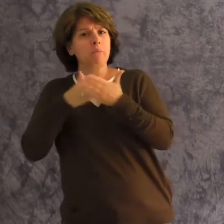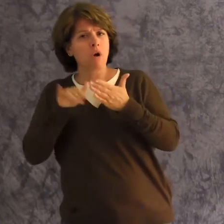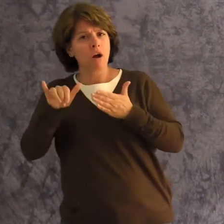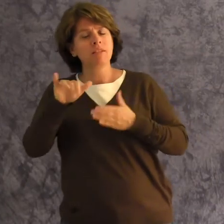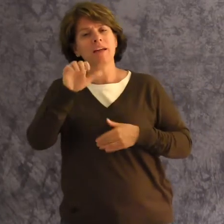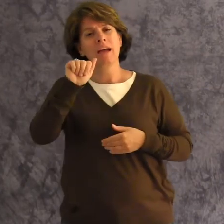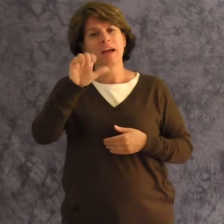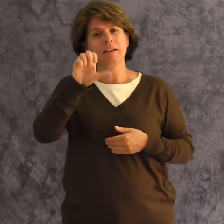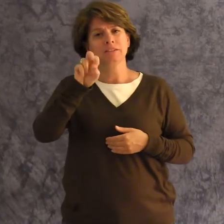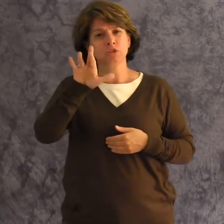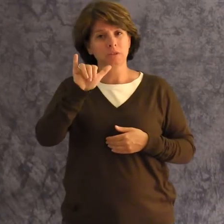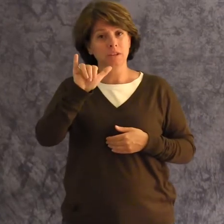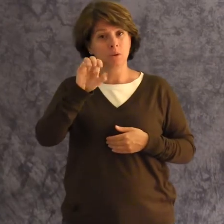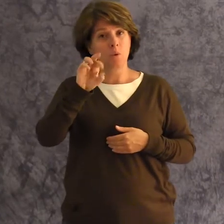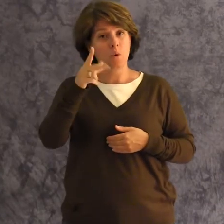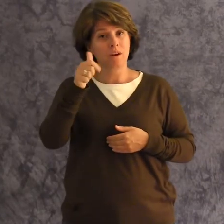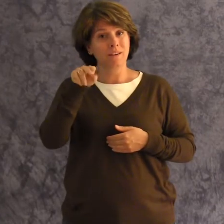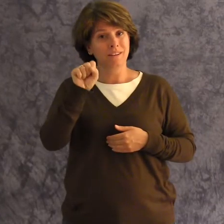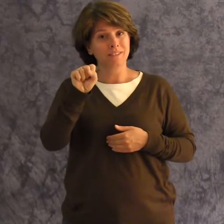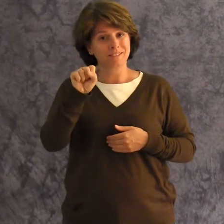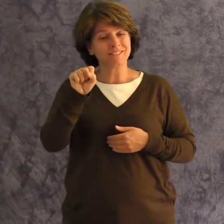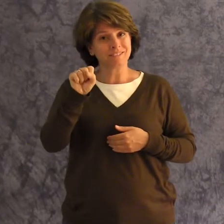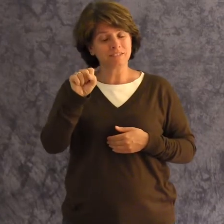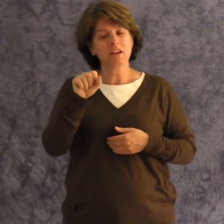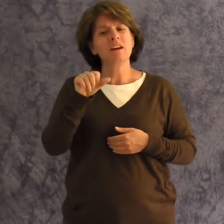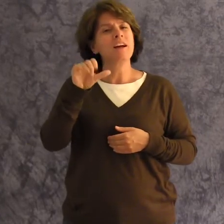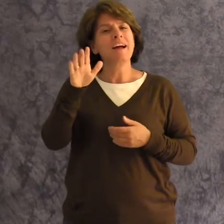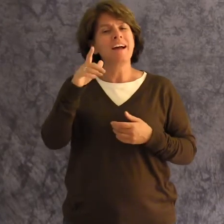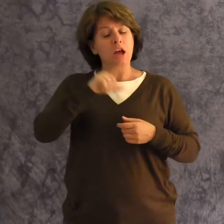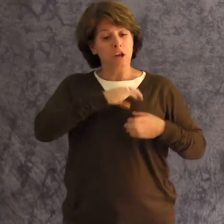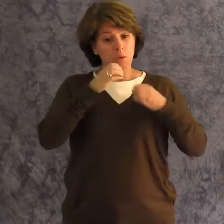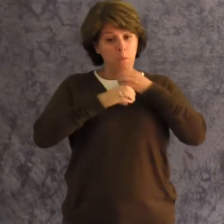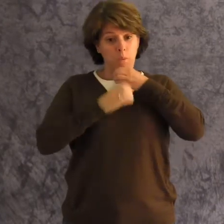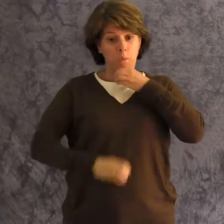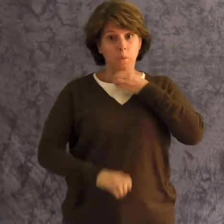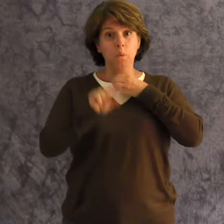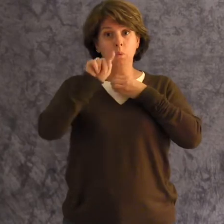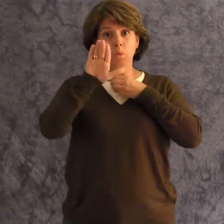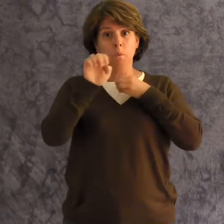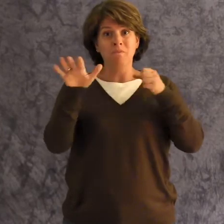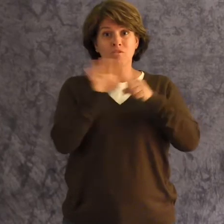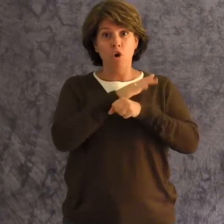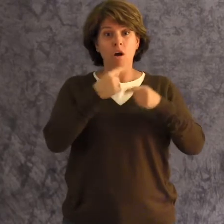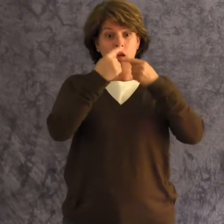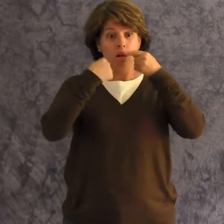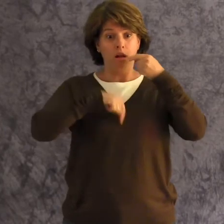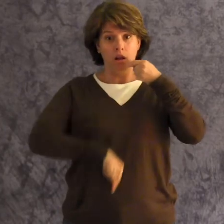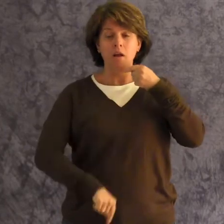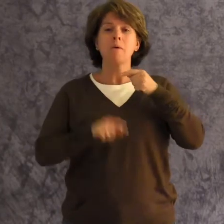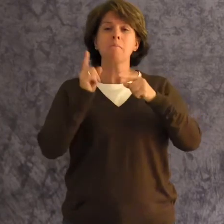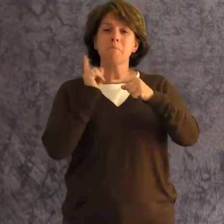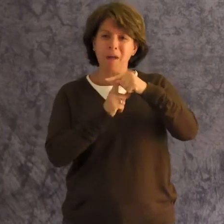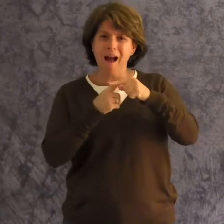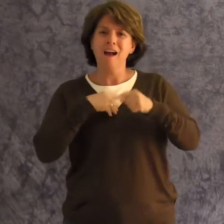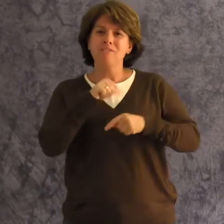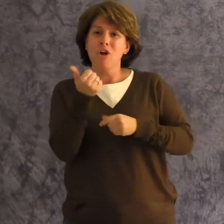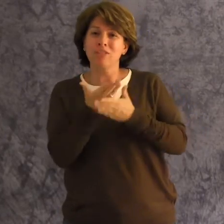of importance, but they are not part of that big 30-foot tube. The teeth, for example, are considered accessory, as are the salivary